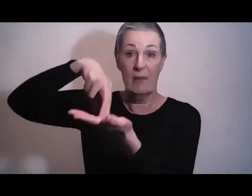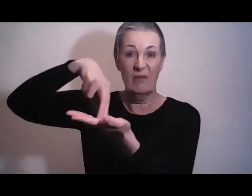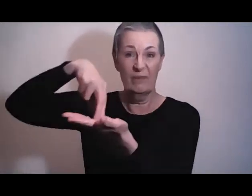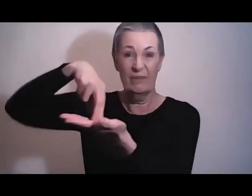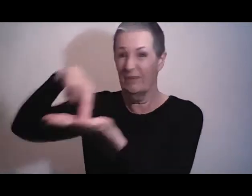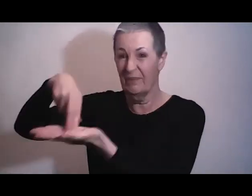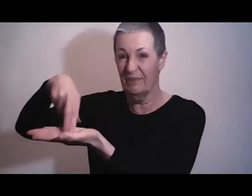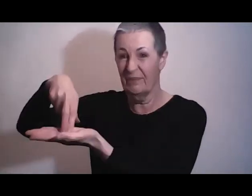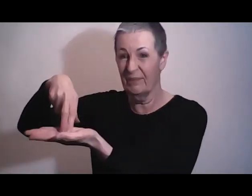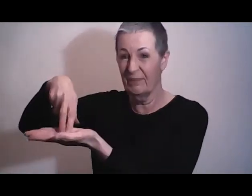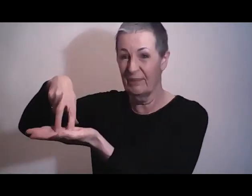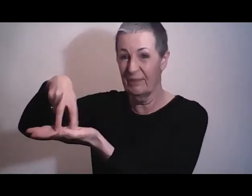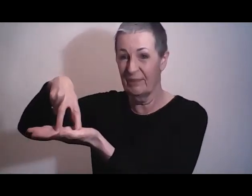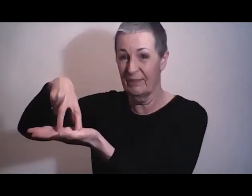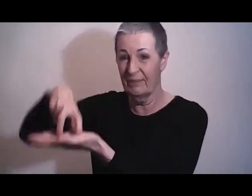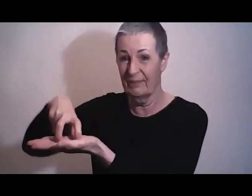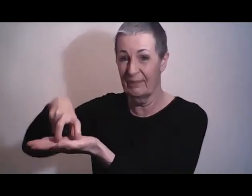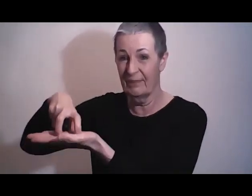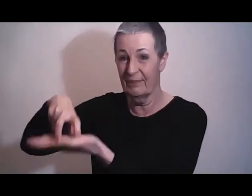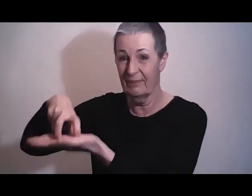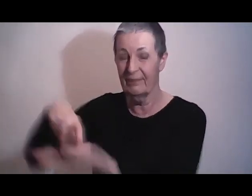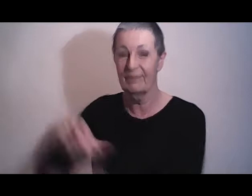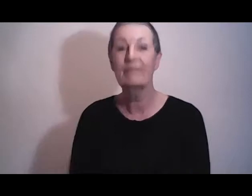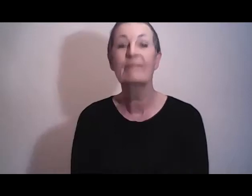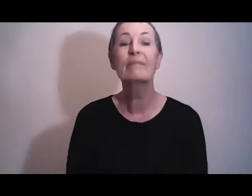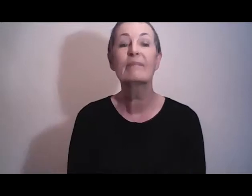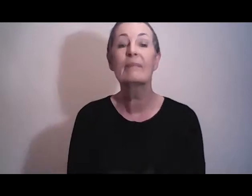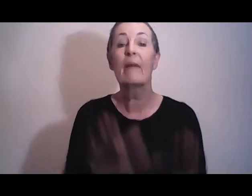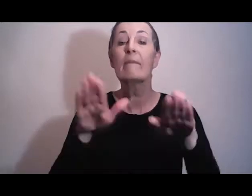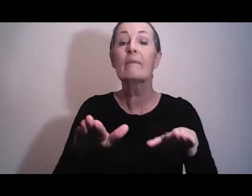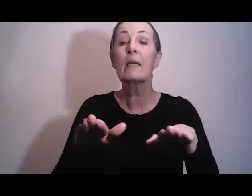well grounded on the floor, and off we go.